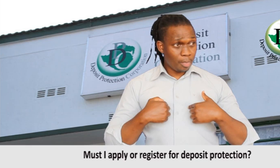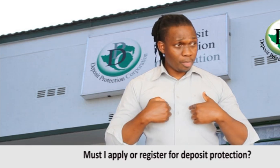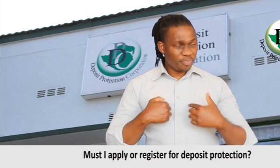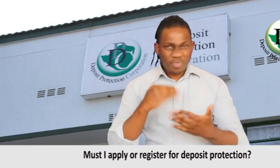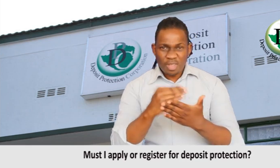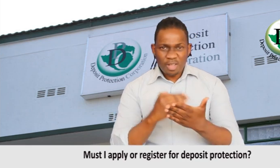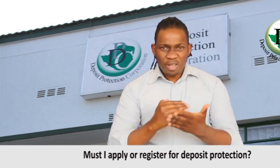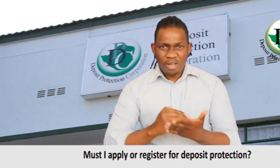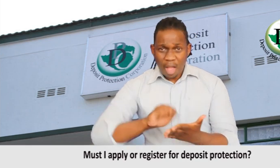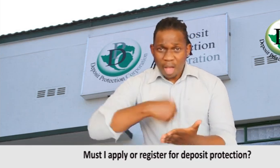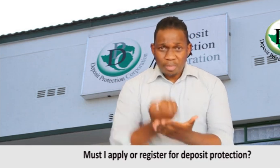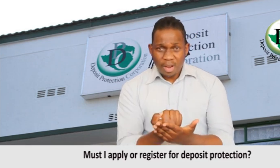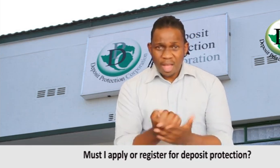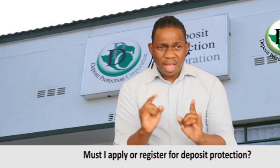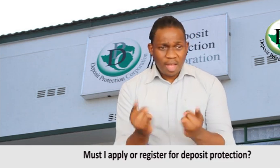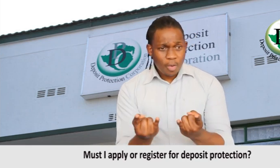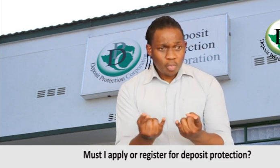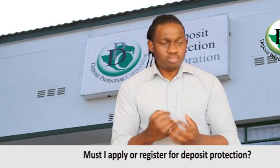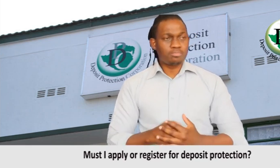Must I apply or register for deposit protection?